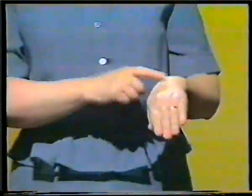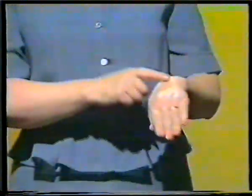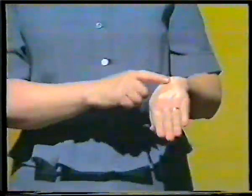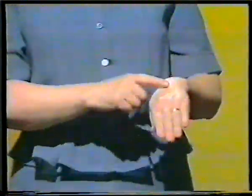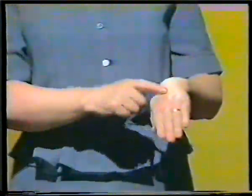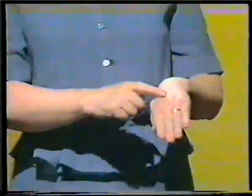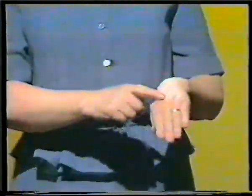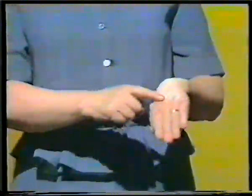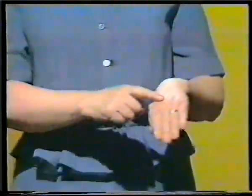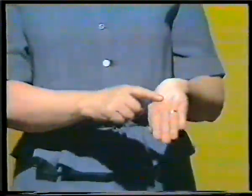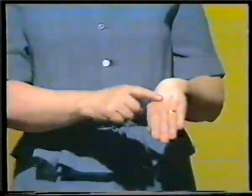blue,